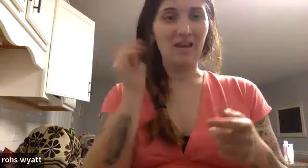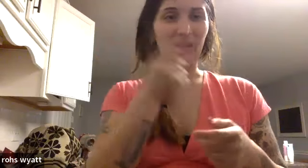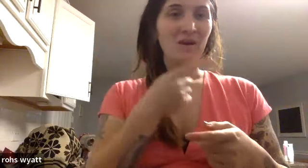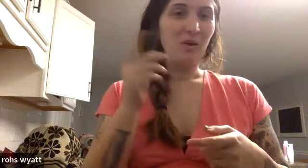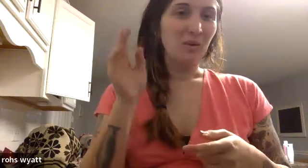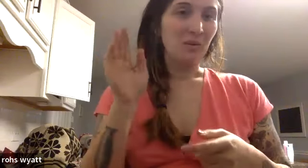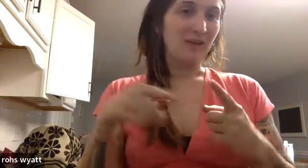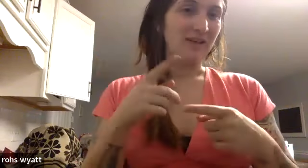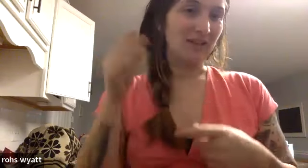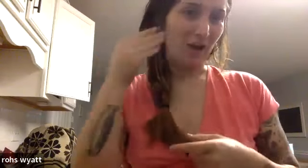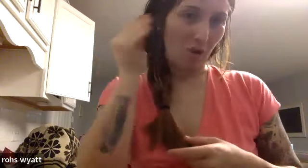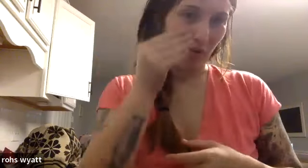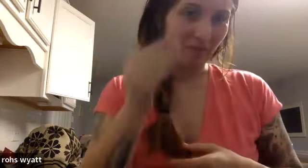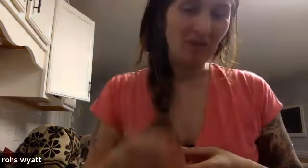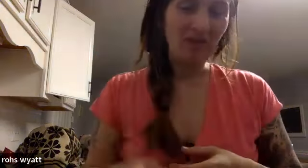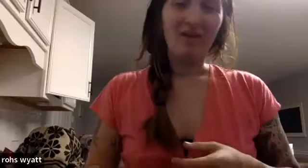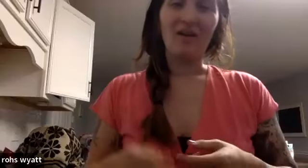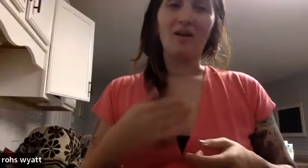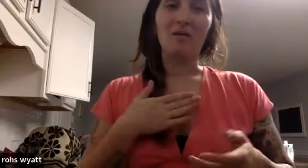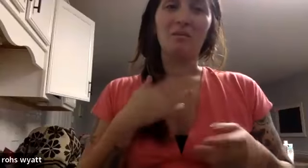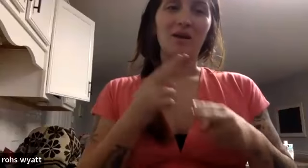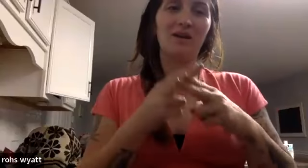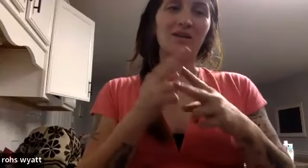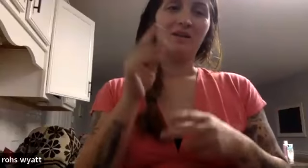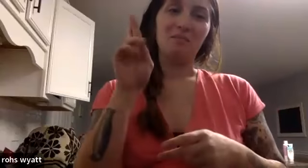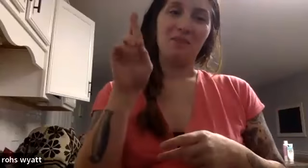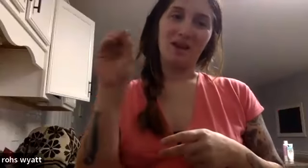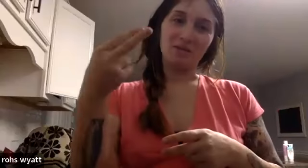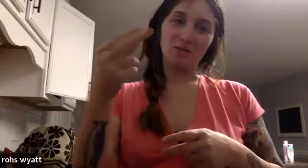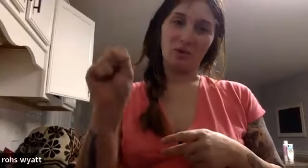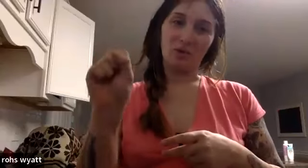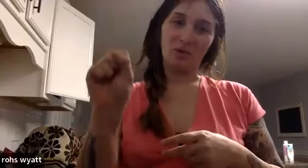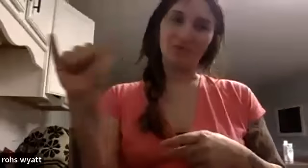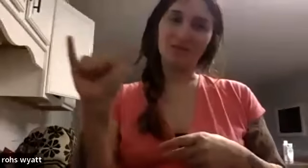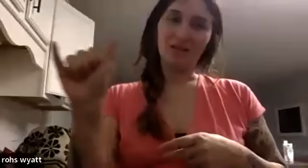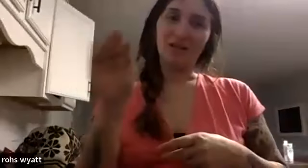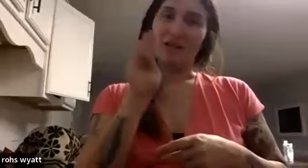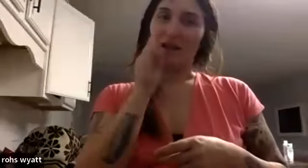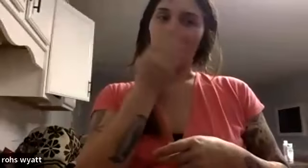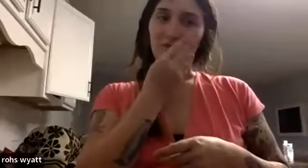signing. We sign at home. But my name is Rose, like the